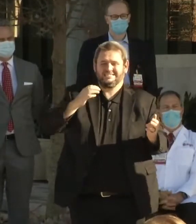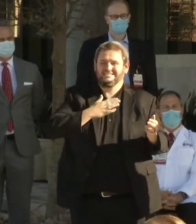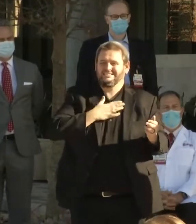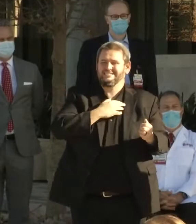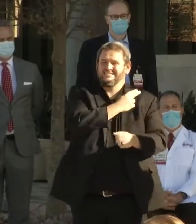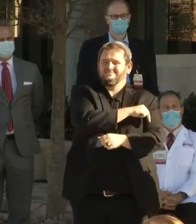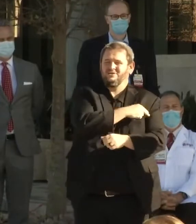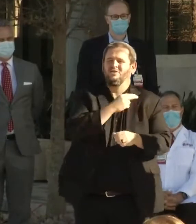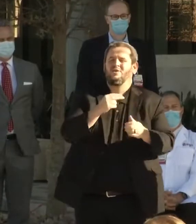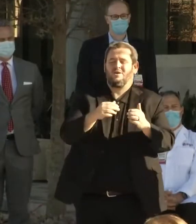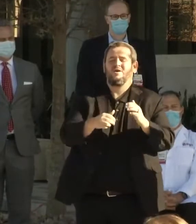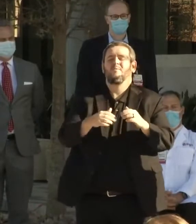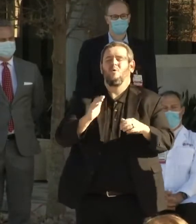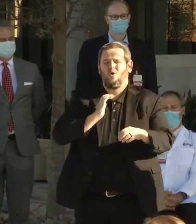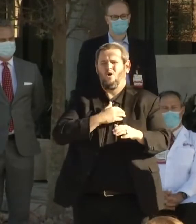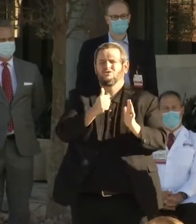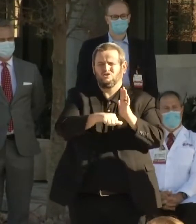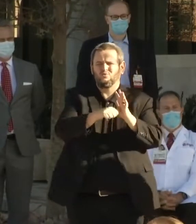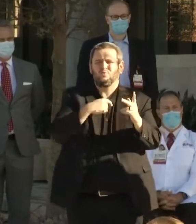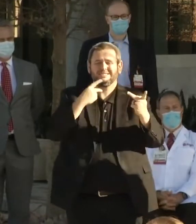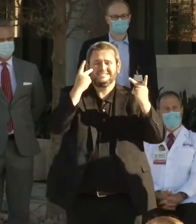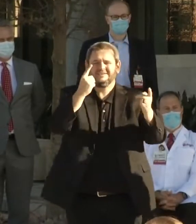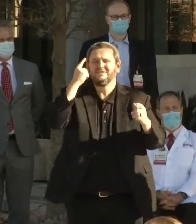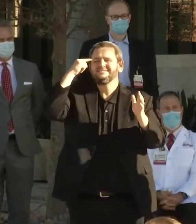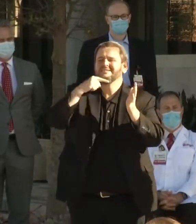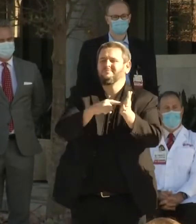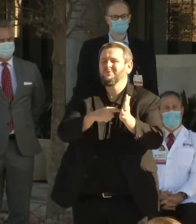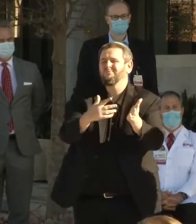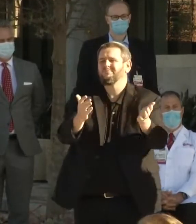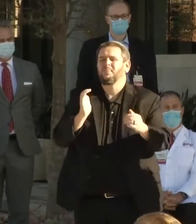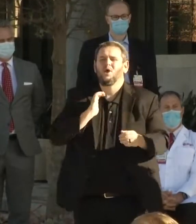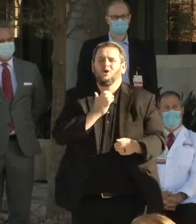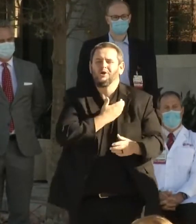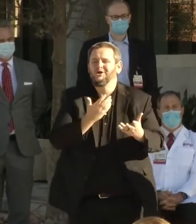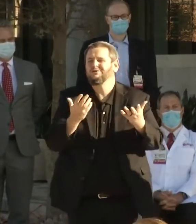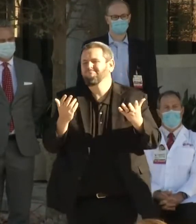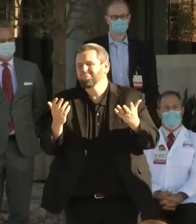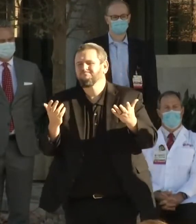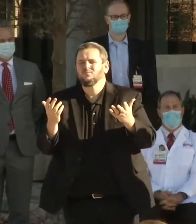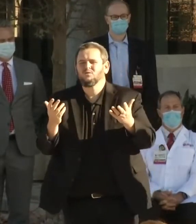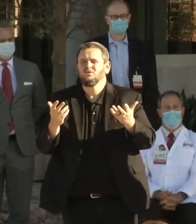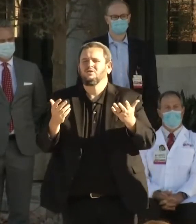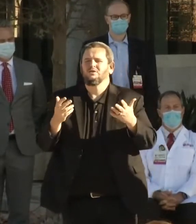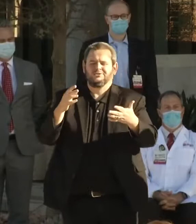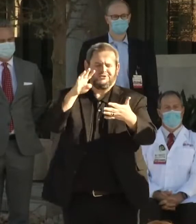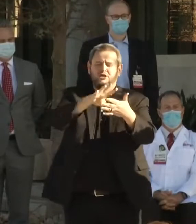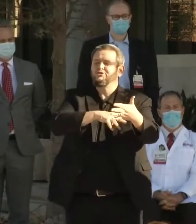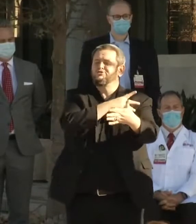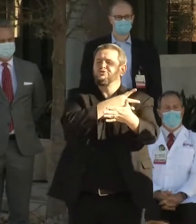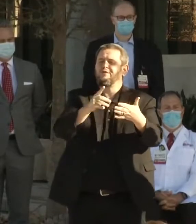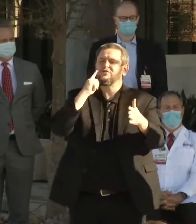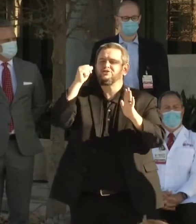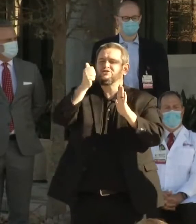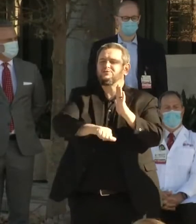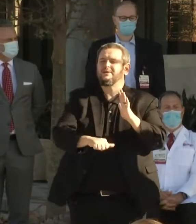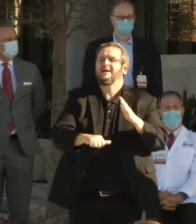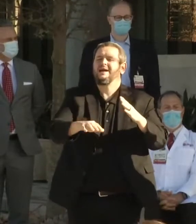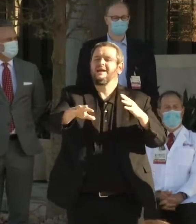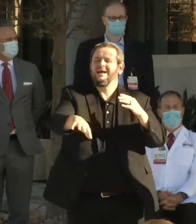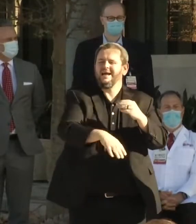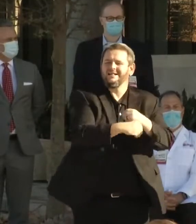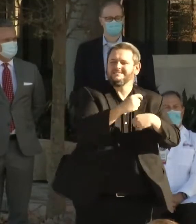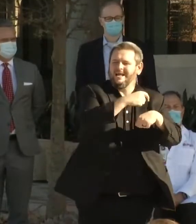to do creative things by extending our surgical week so that we spread things out, so that we can have predictable admissions